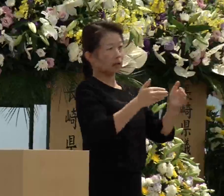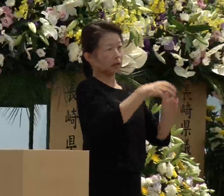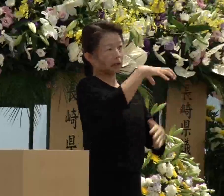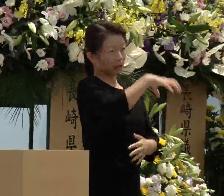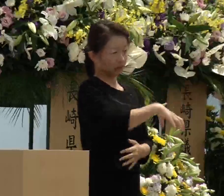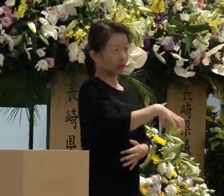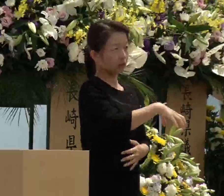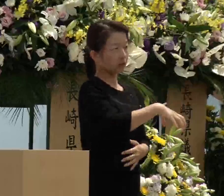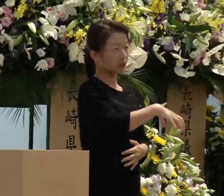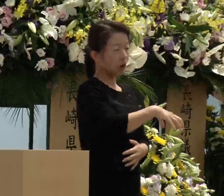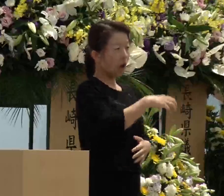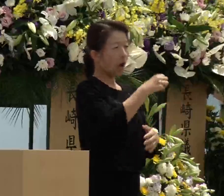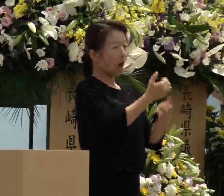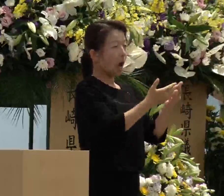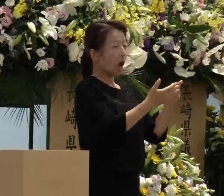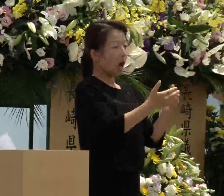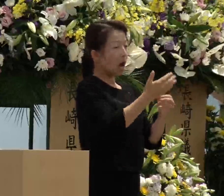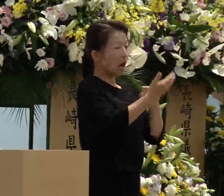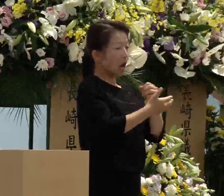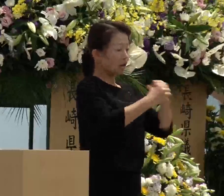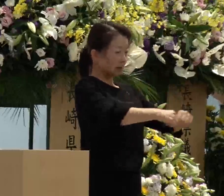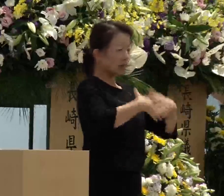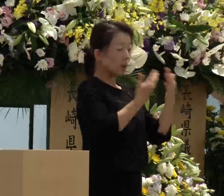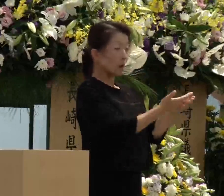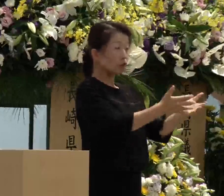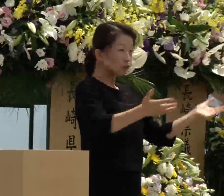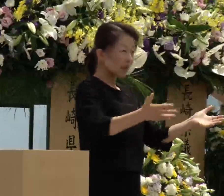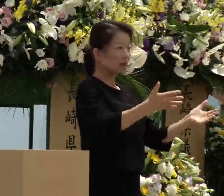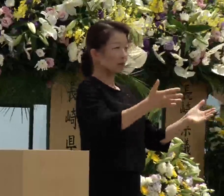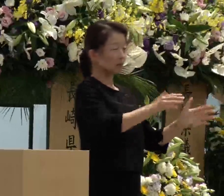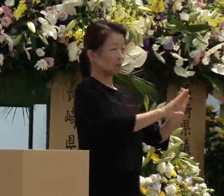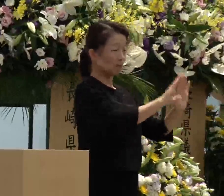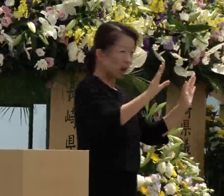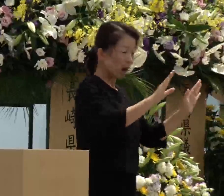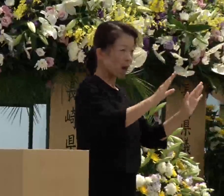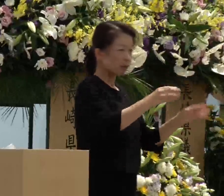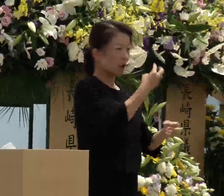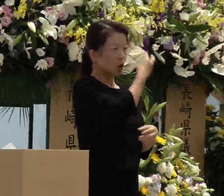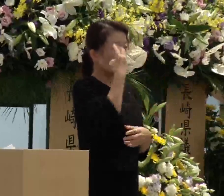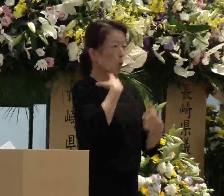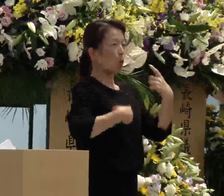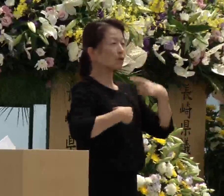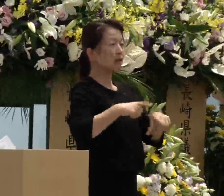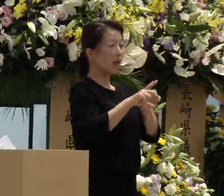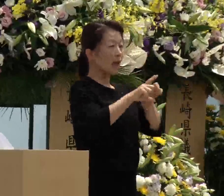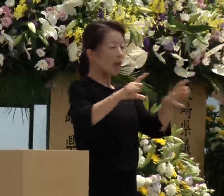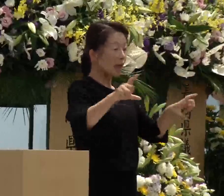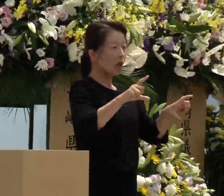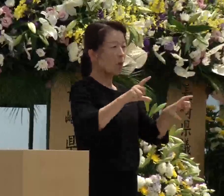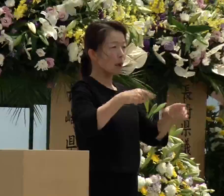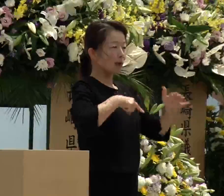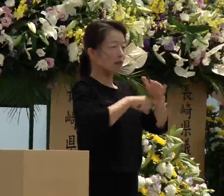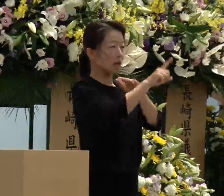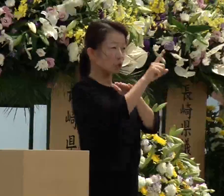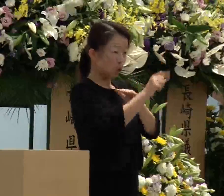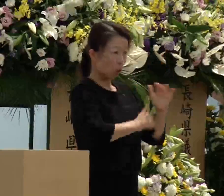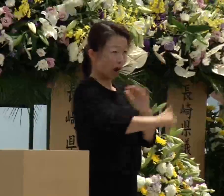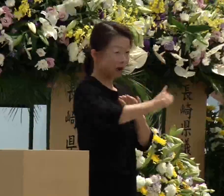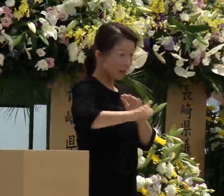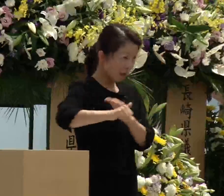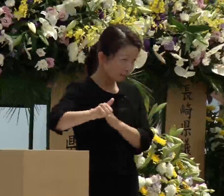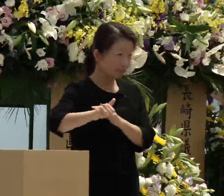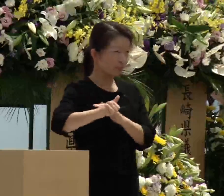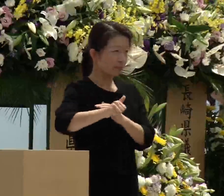In Nagasaki, we have devoted our efforts to tell the realities of atomic bombing and send the